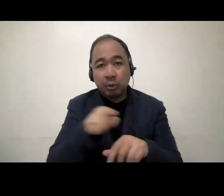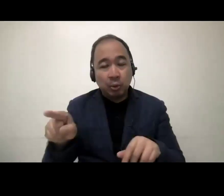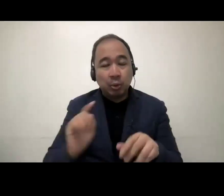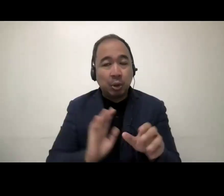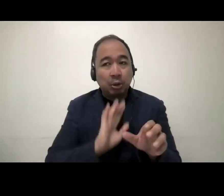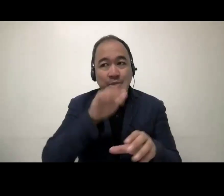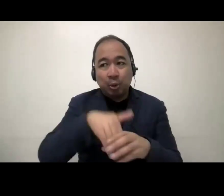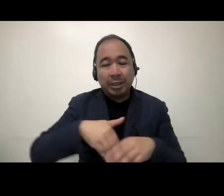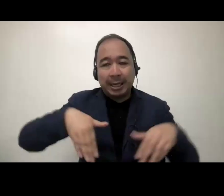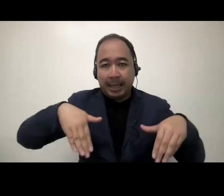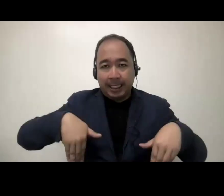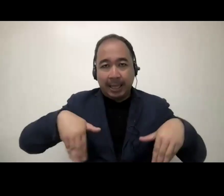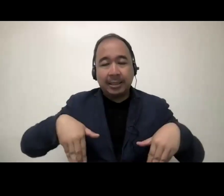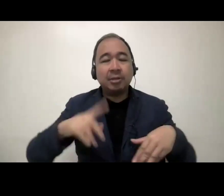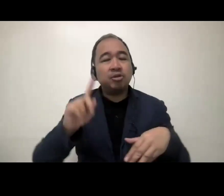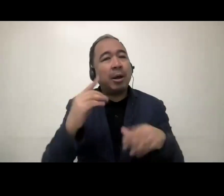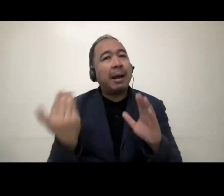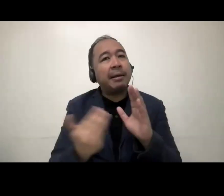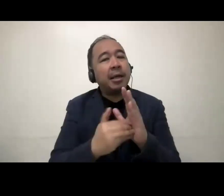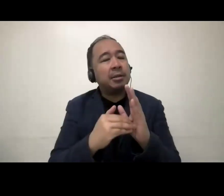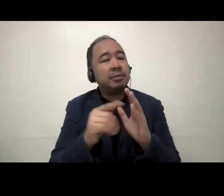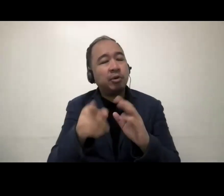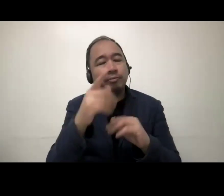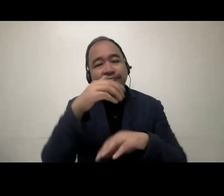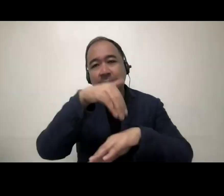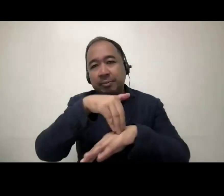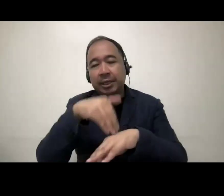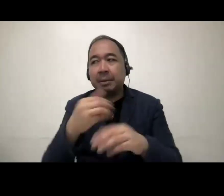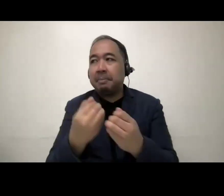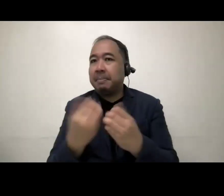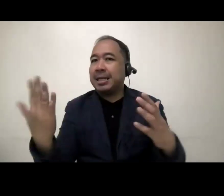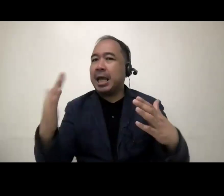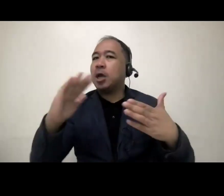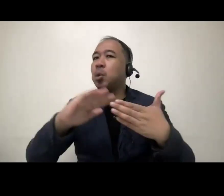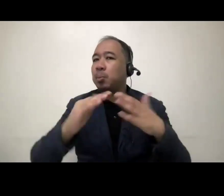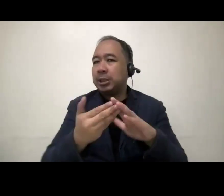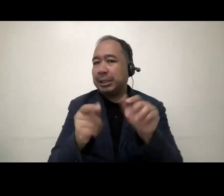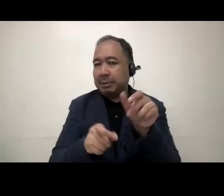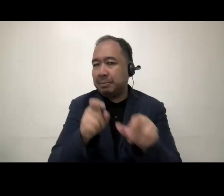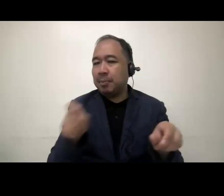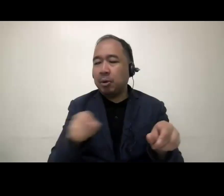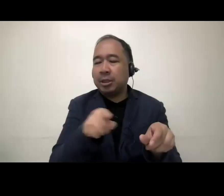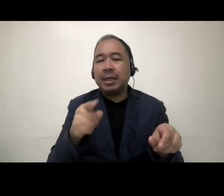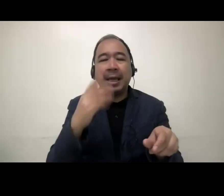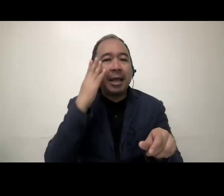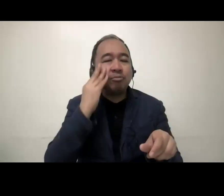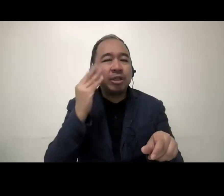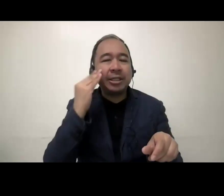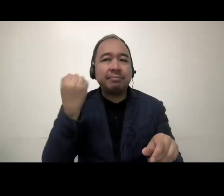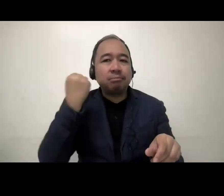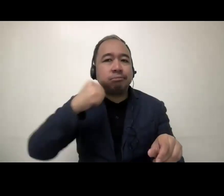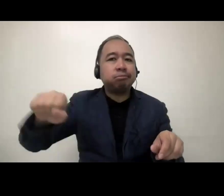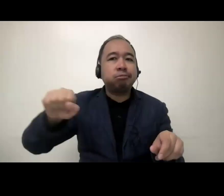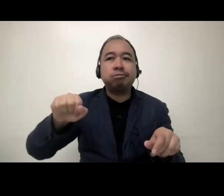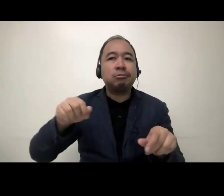session late, just to say, as we have a lot of community folks here who are also facing reprisals and issues in their own